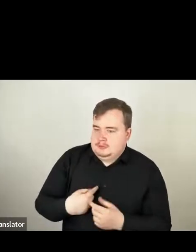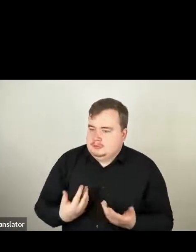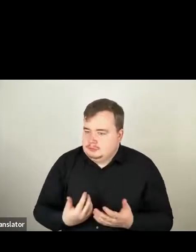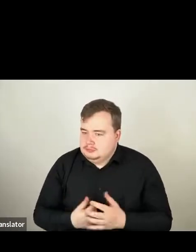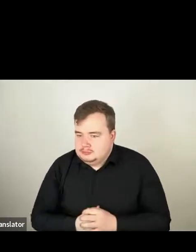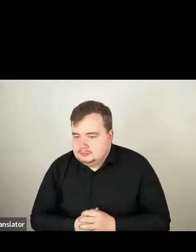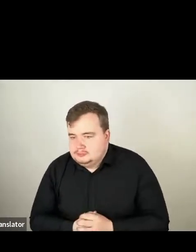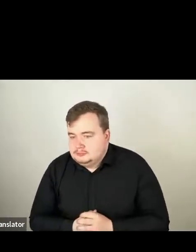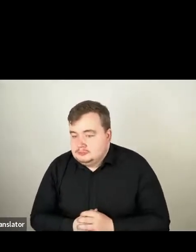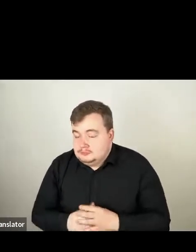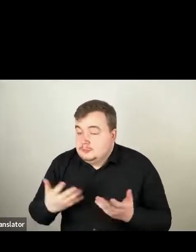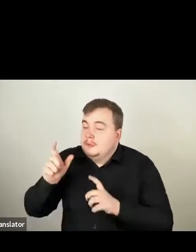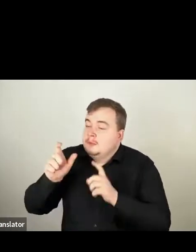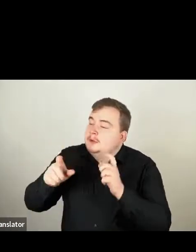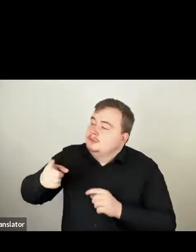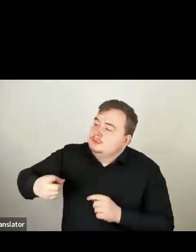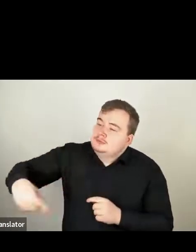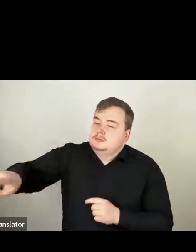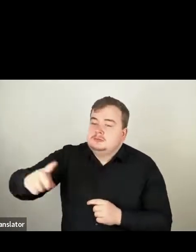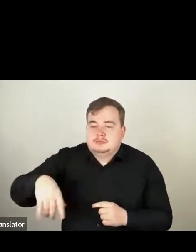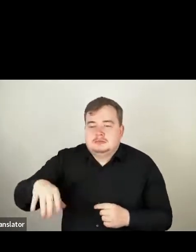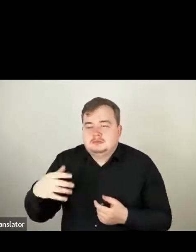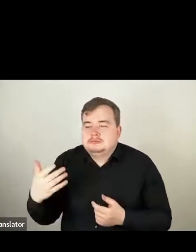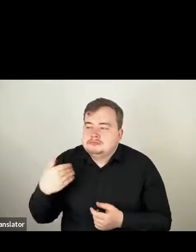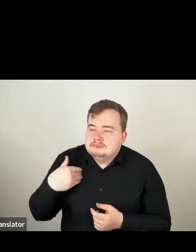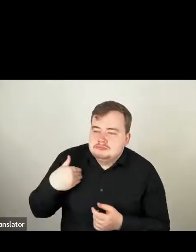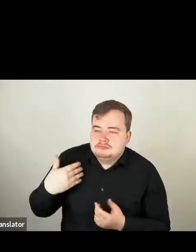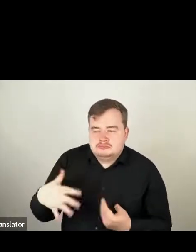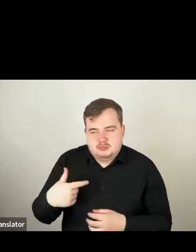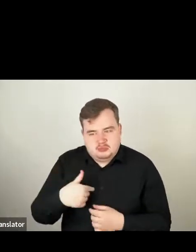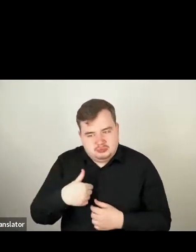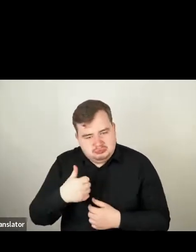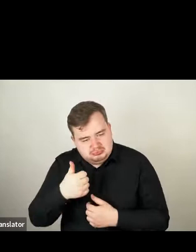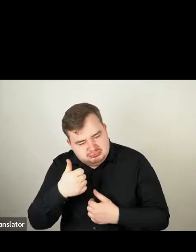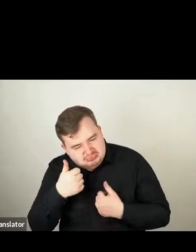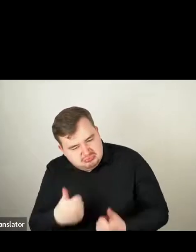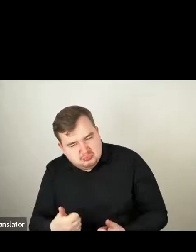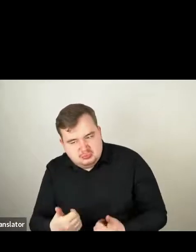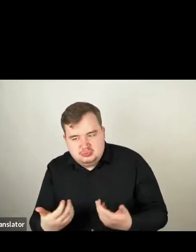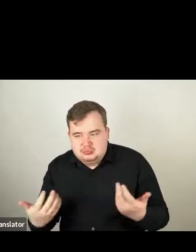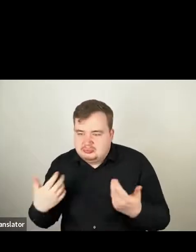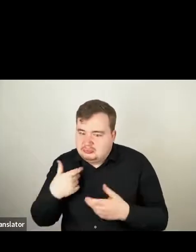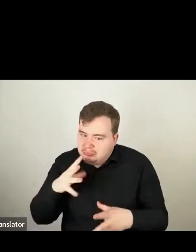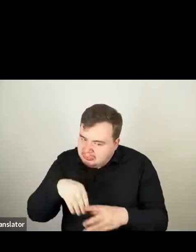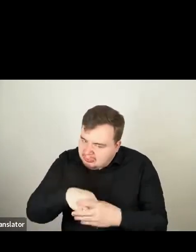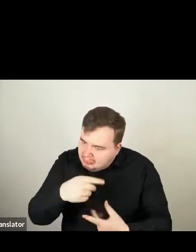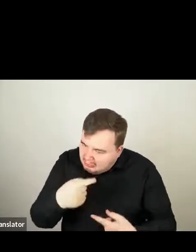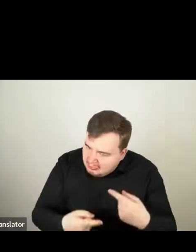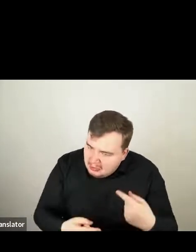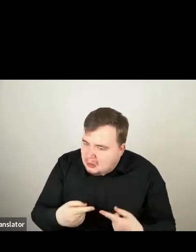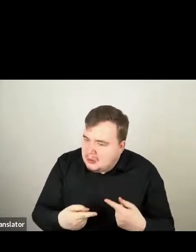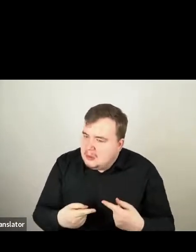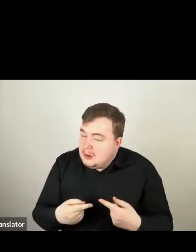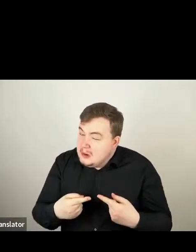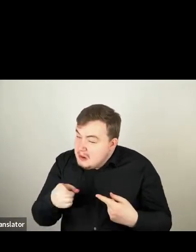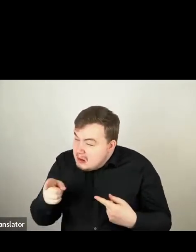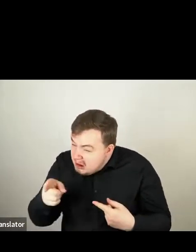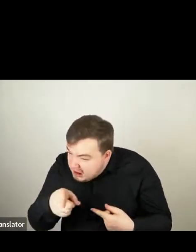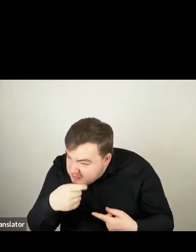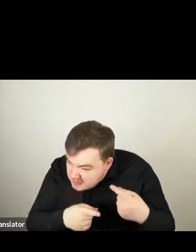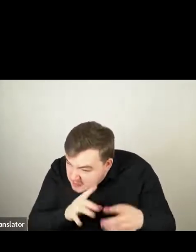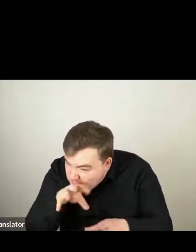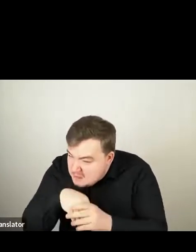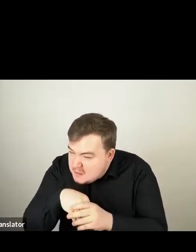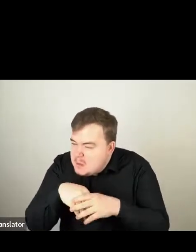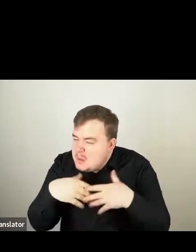told me, should you really enter politics? It's very difficult. Think about yourself.